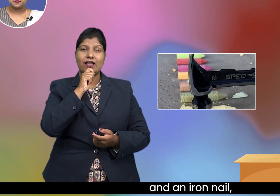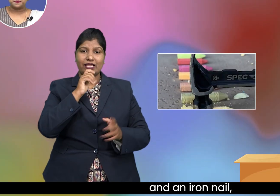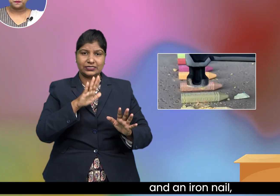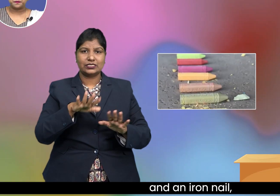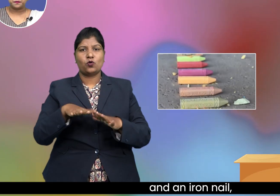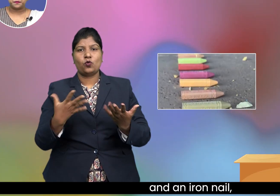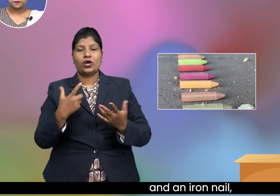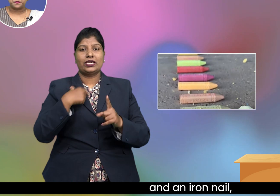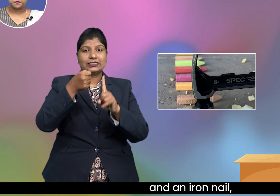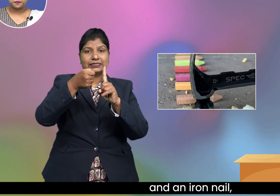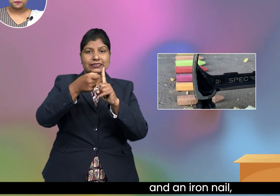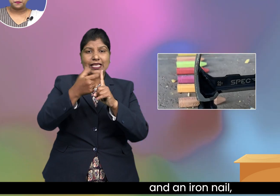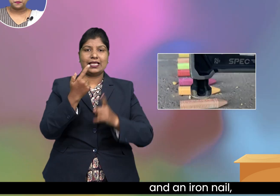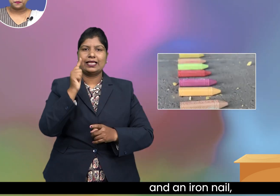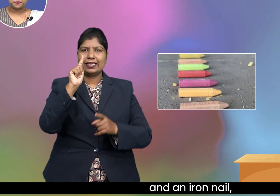nail,